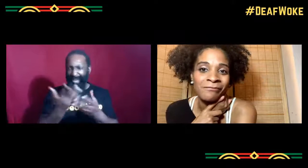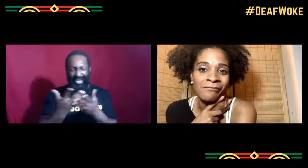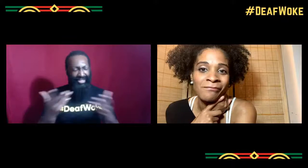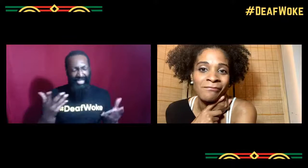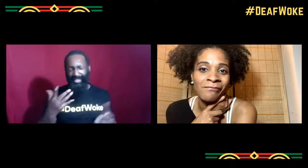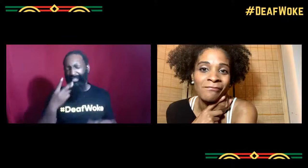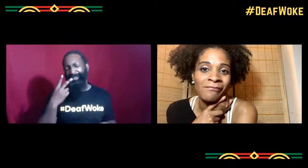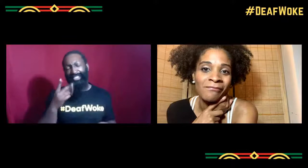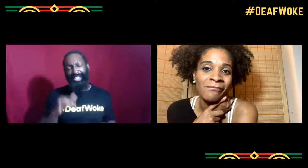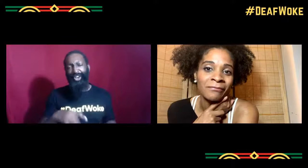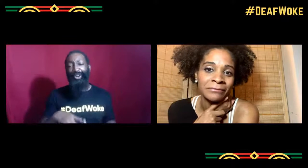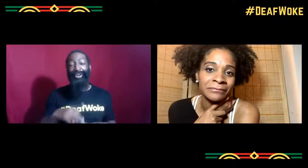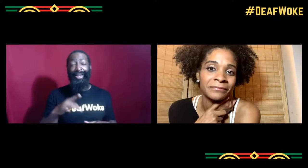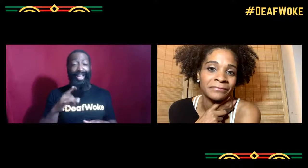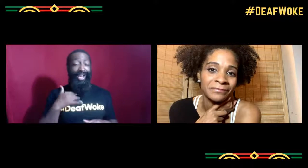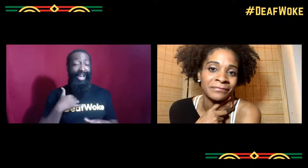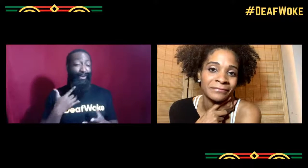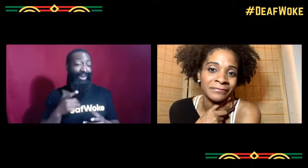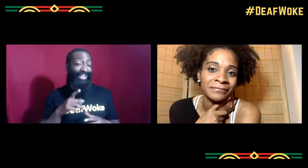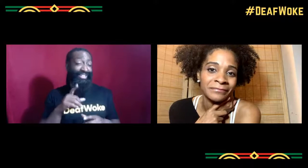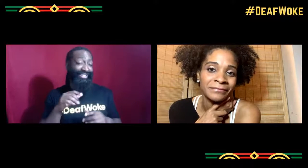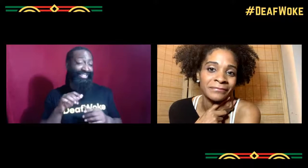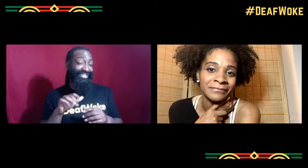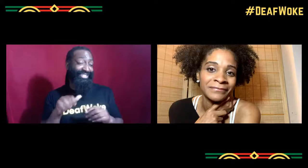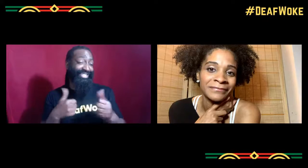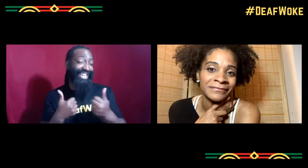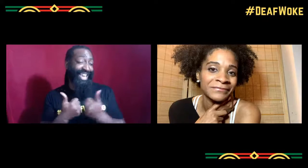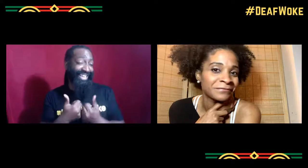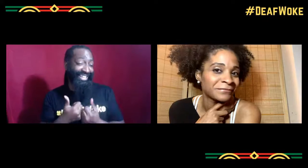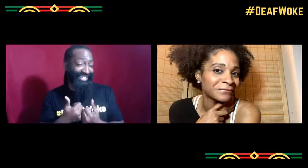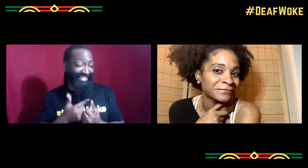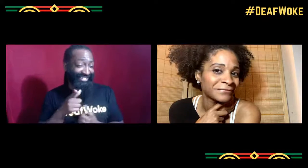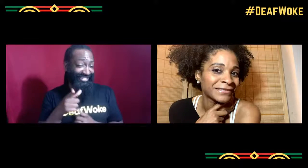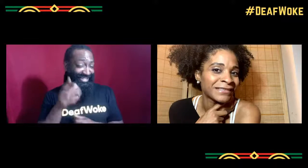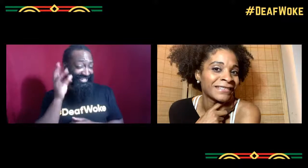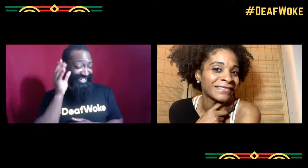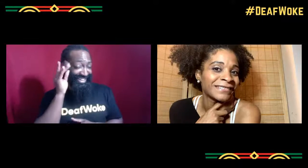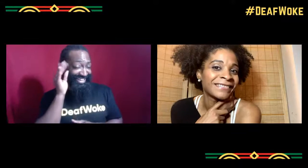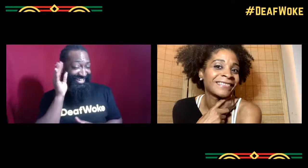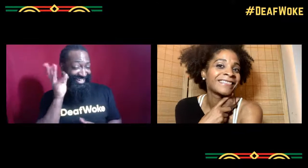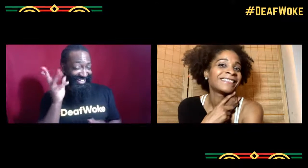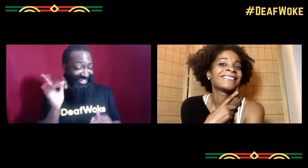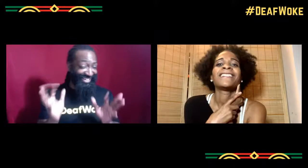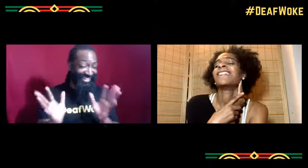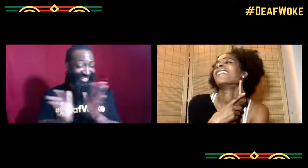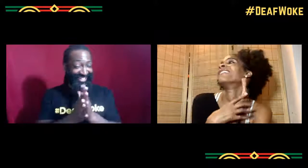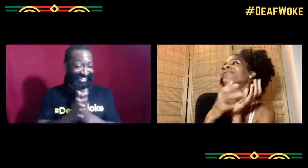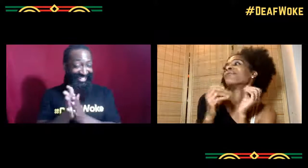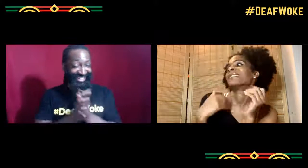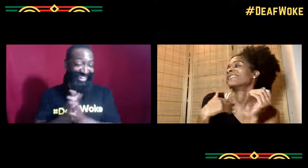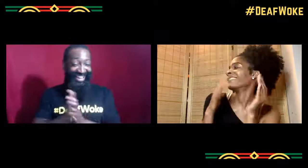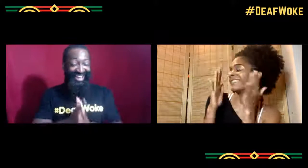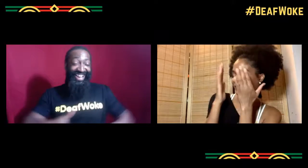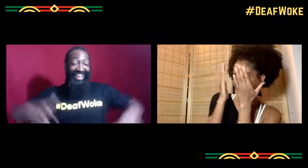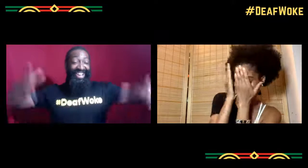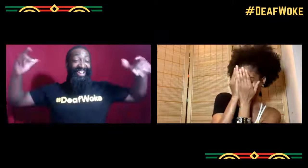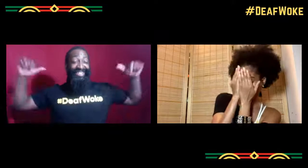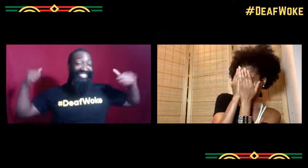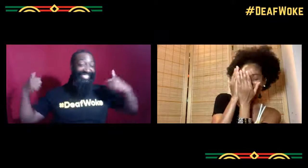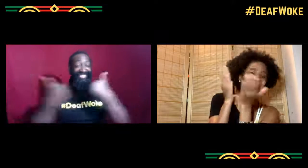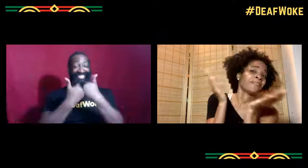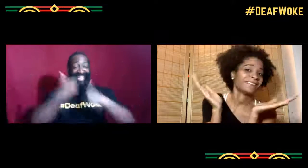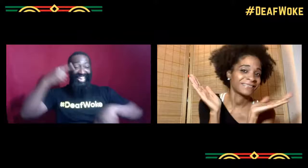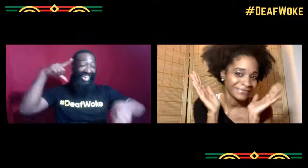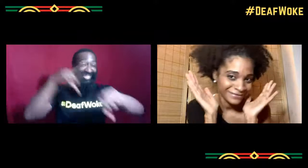You know, you're, you know, being involved in so many different things. Now I'm going to